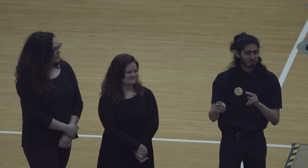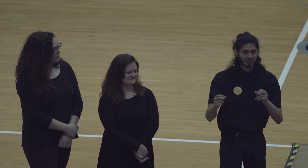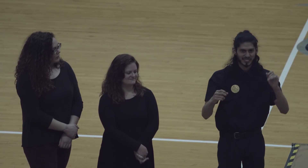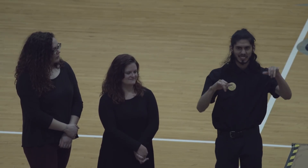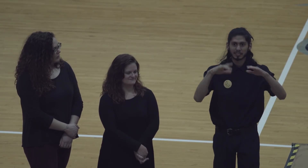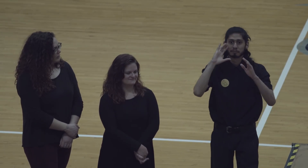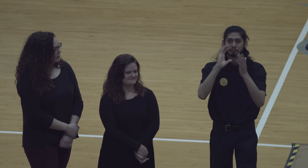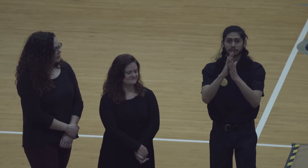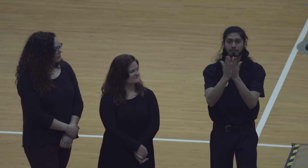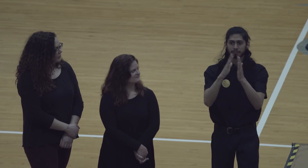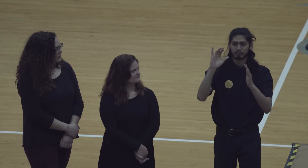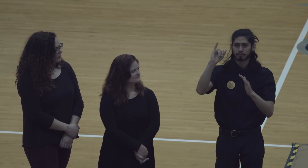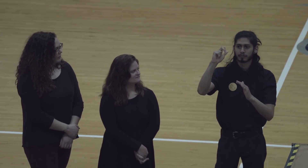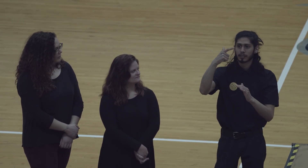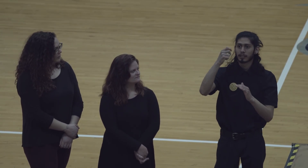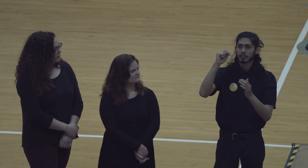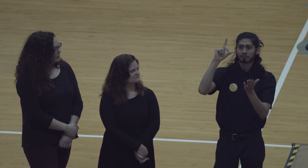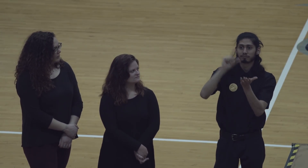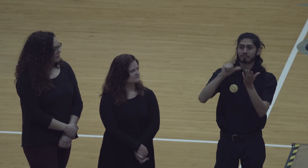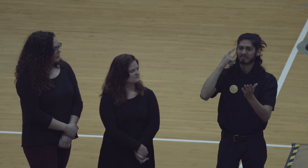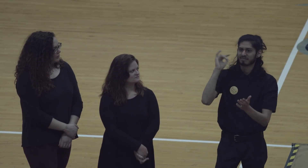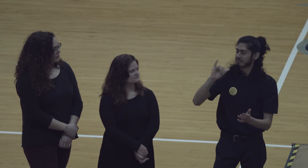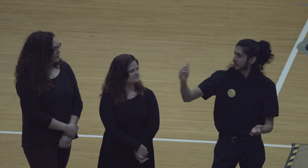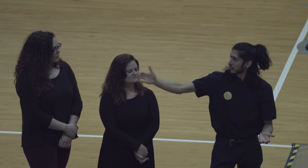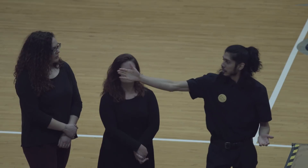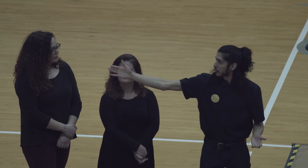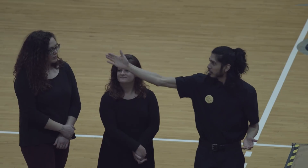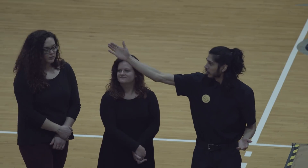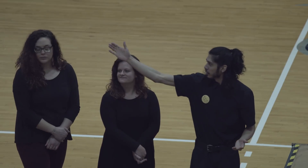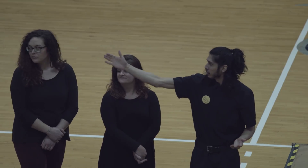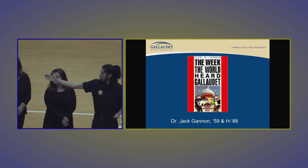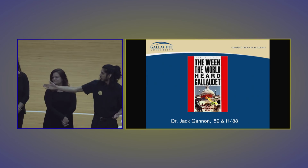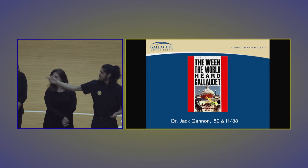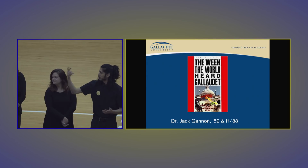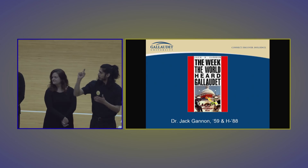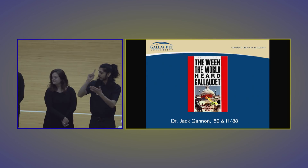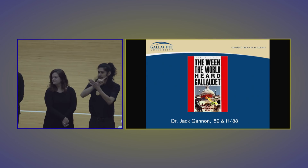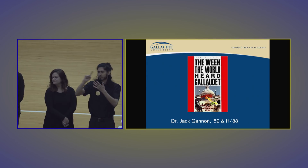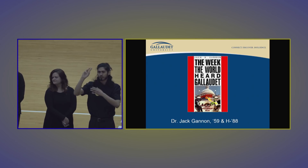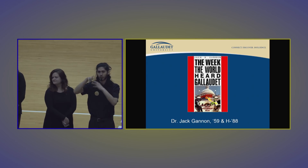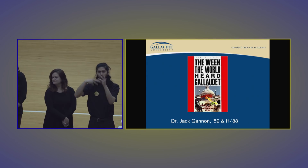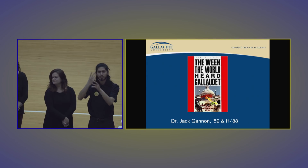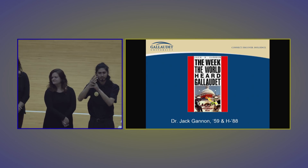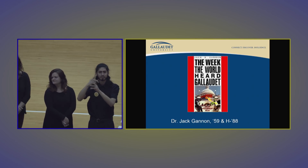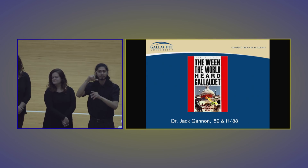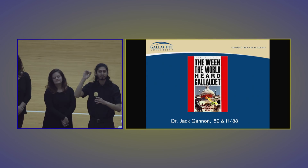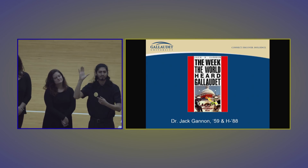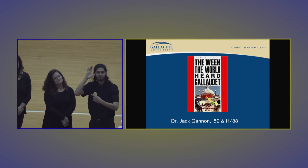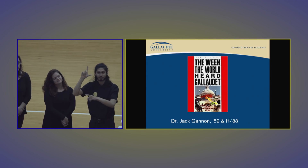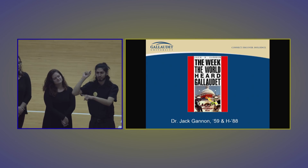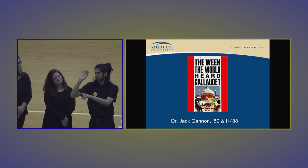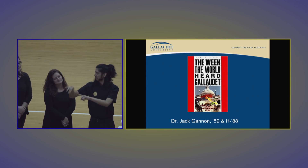his experience and also talking about the book that he published. The week the world heard